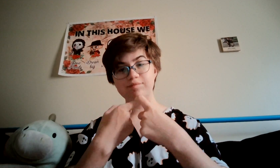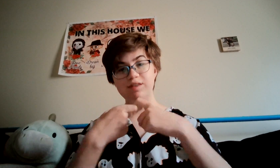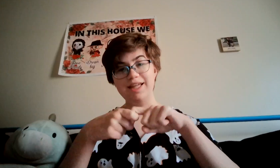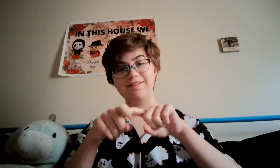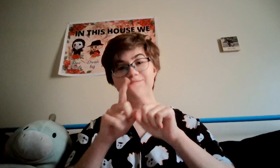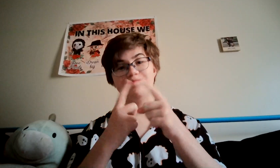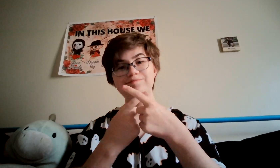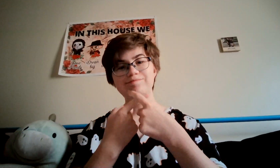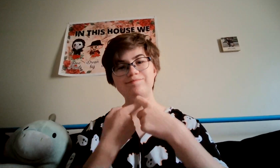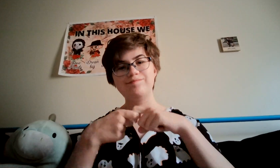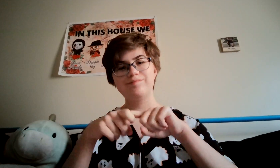Knit.